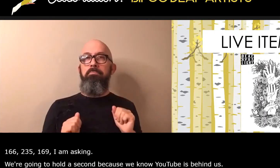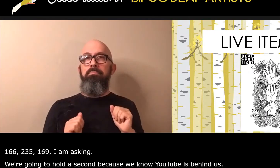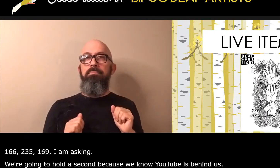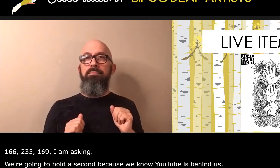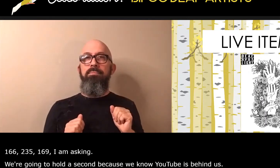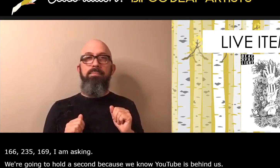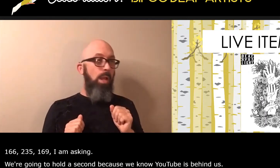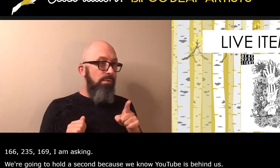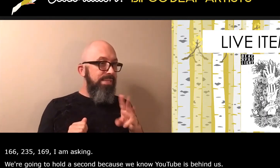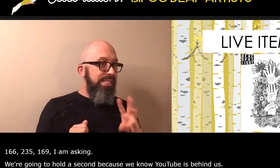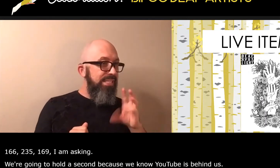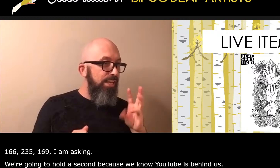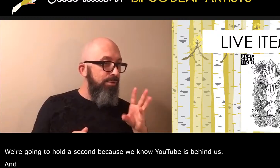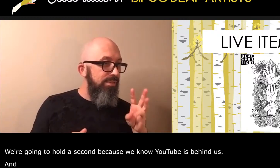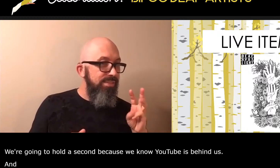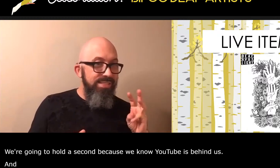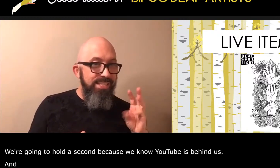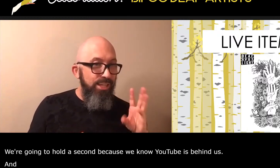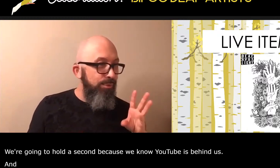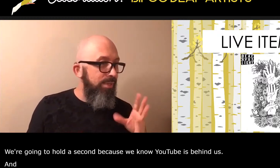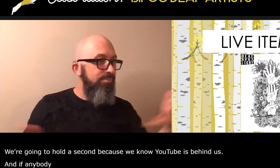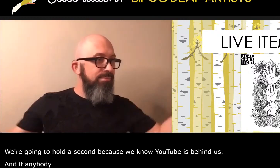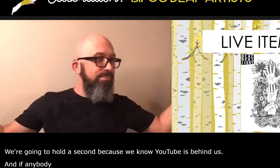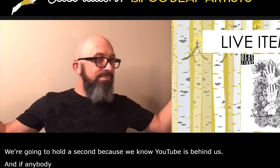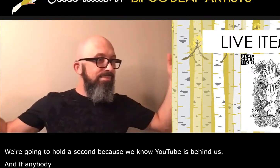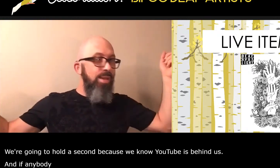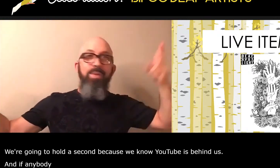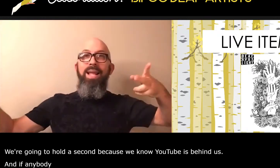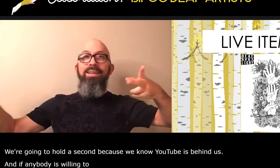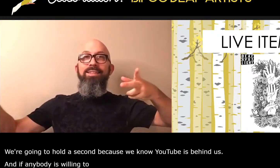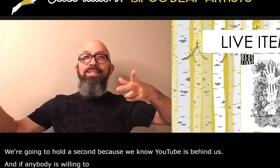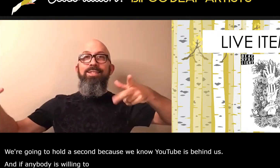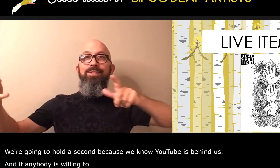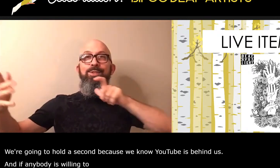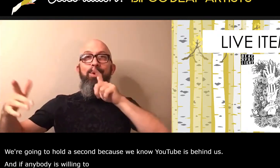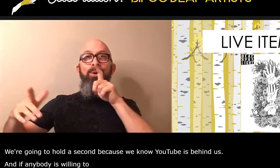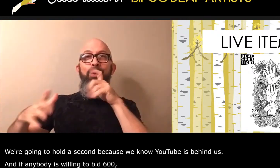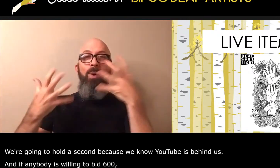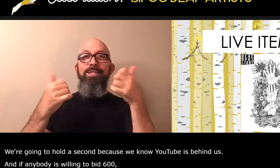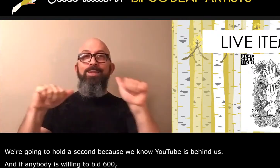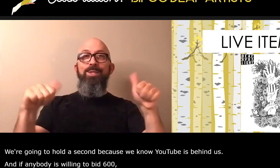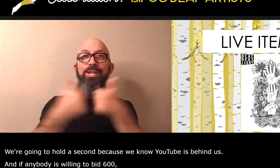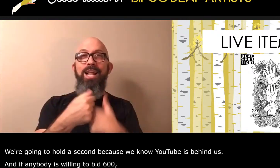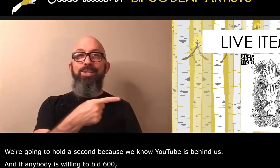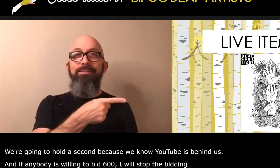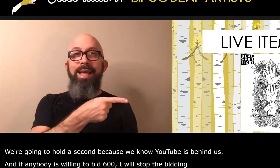And if anybody is willing to bid 600, I will stop the bidding. All right.